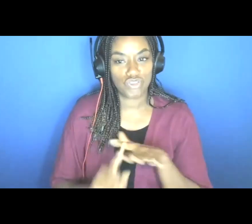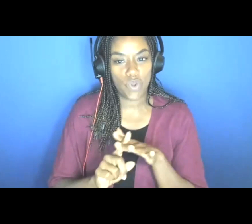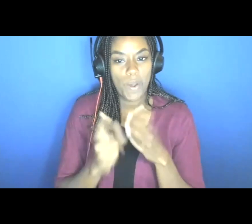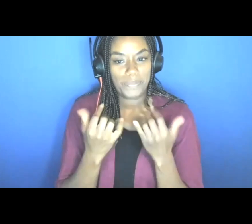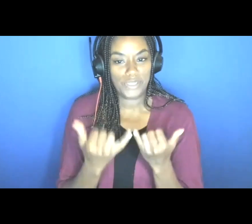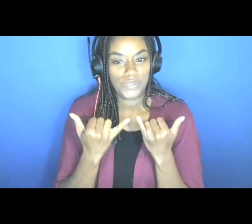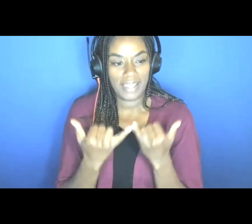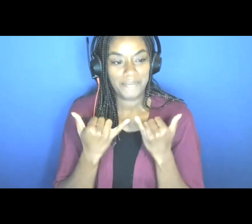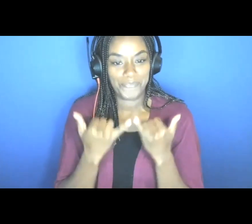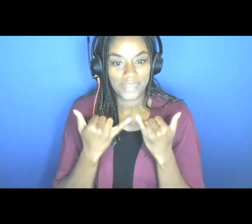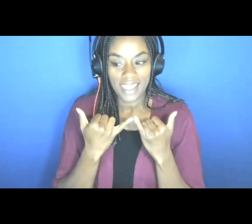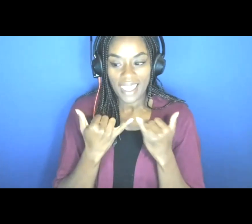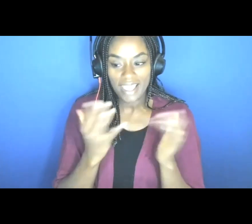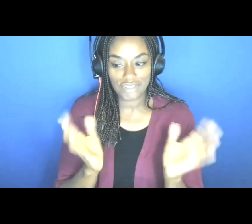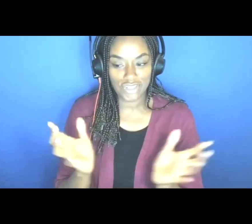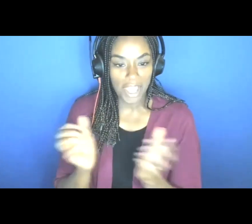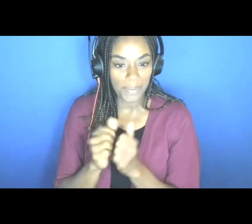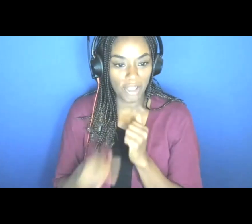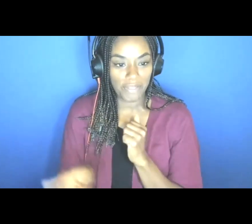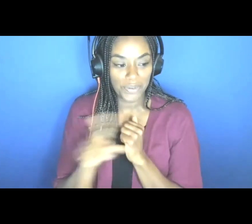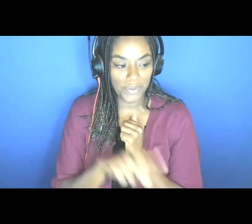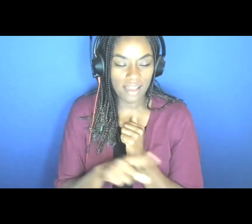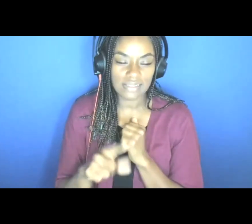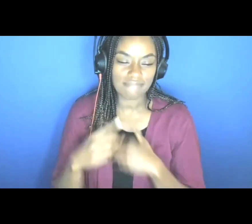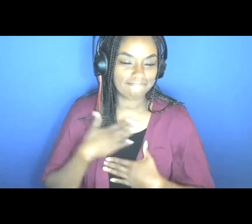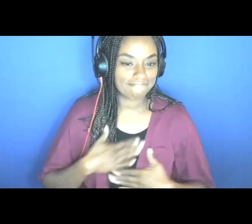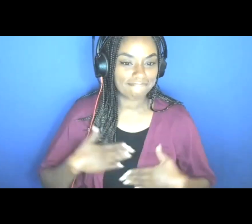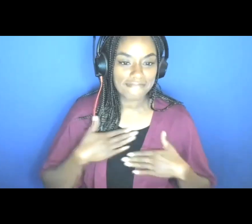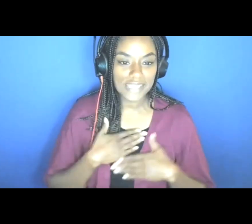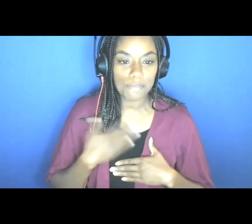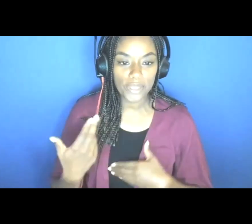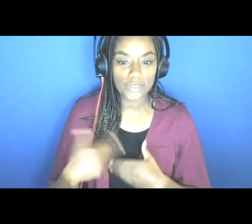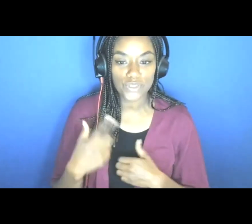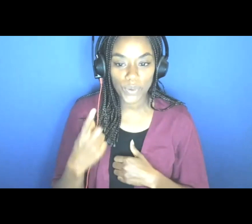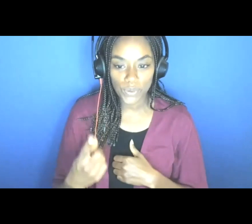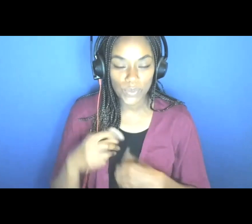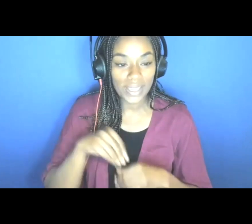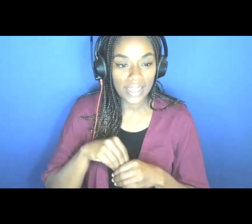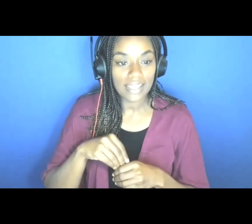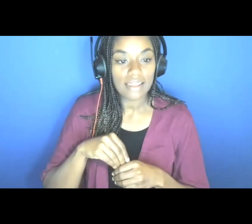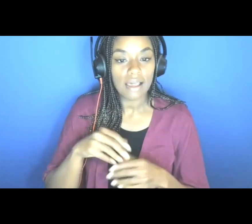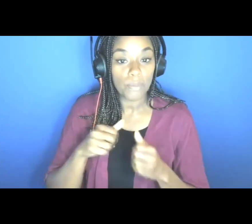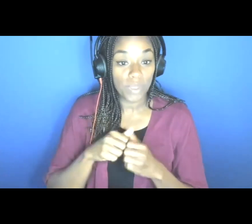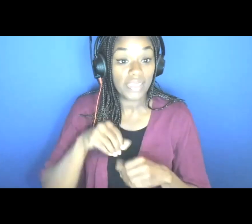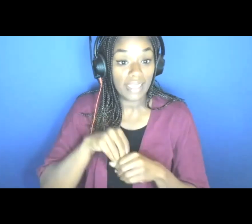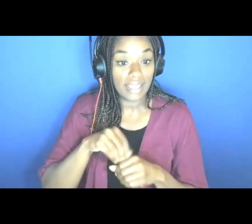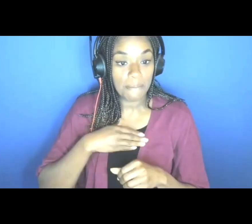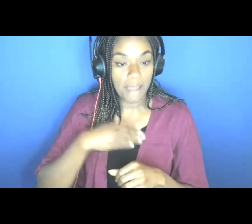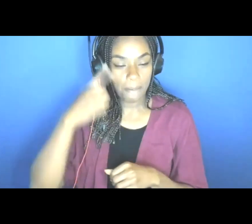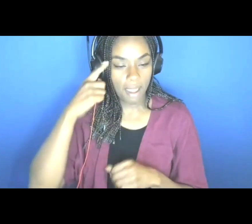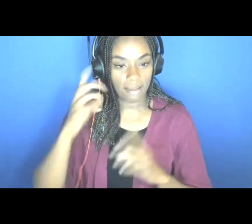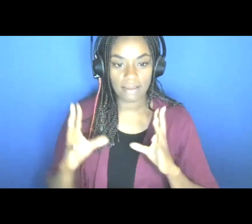and talk with all of you. It's a real pleasure to join you in the In My Mind conference and to